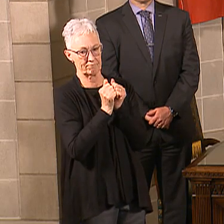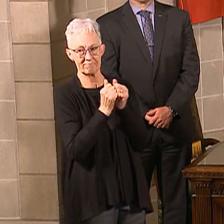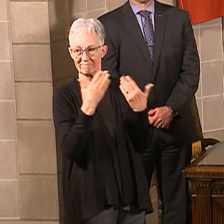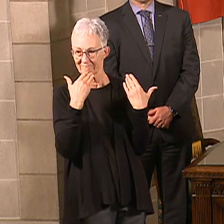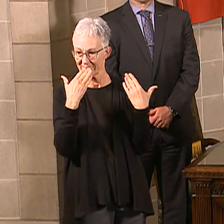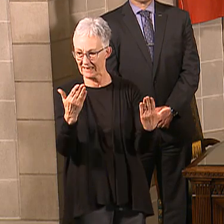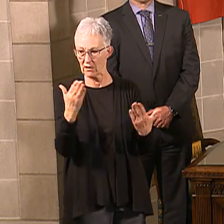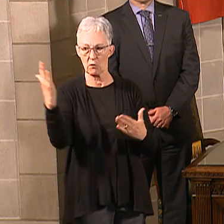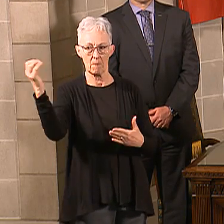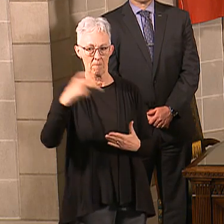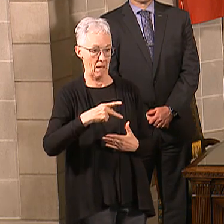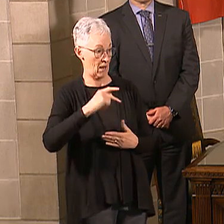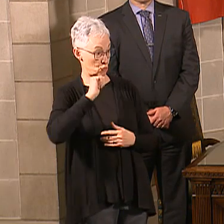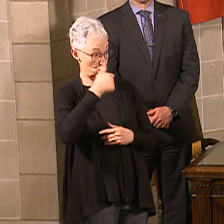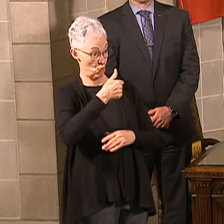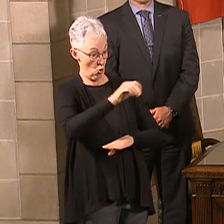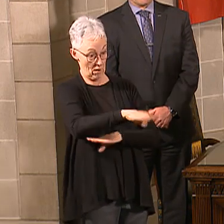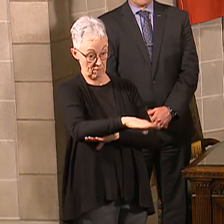back tomorrow afternoon.